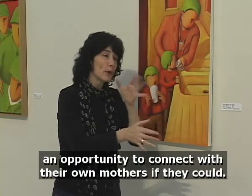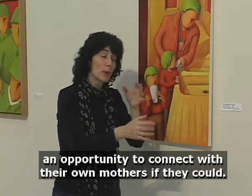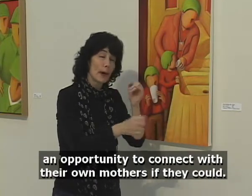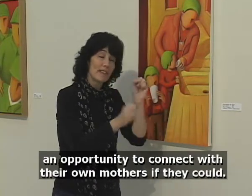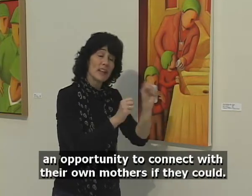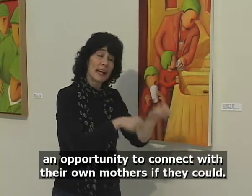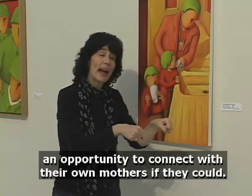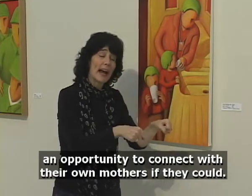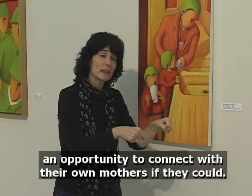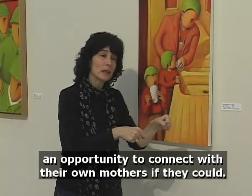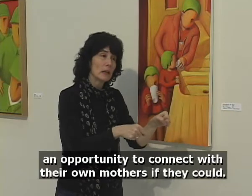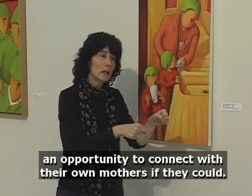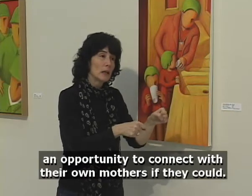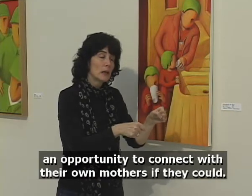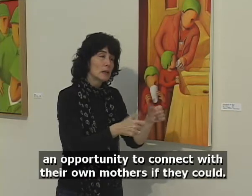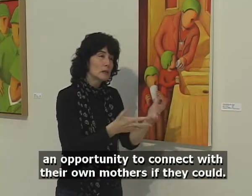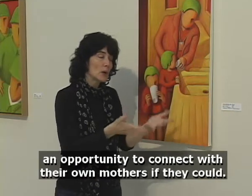with their own mothers if they could.